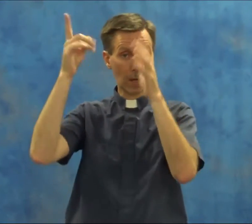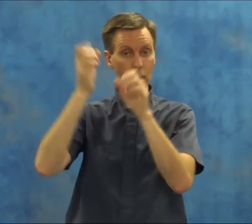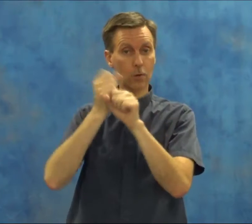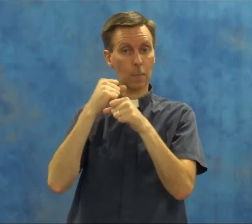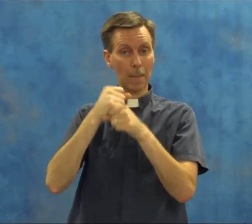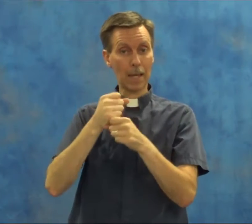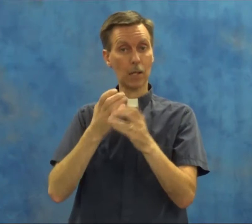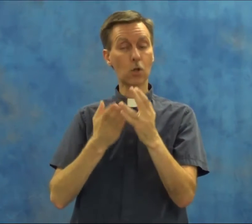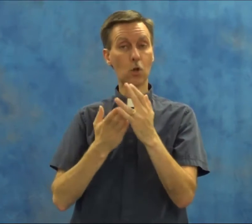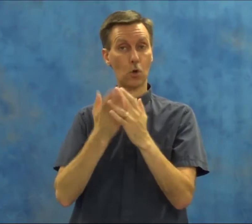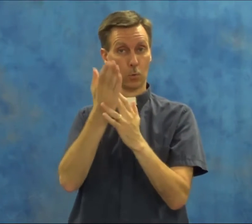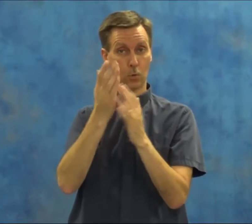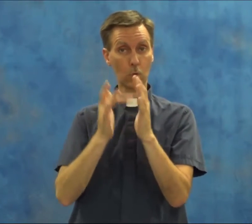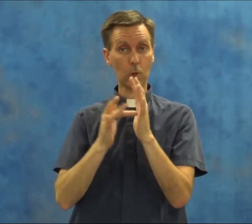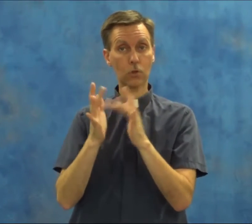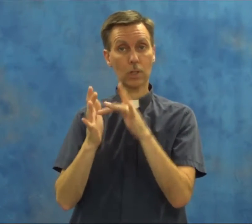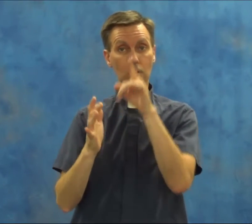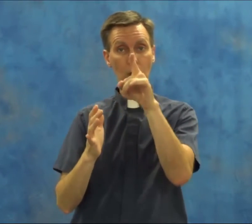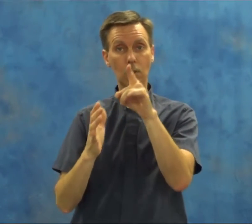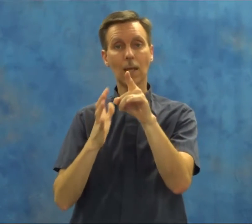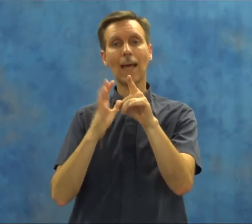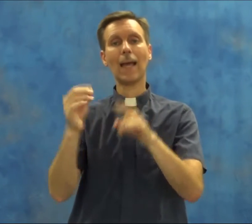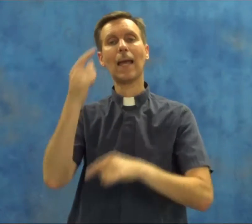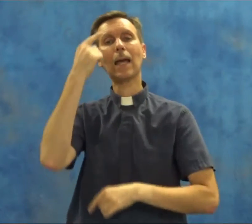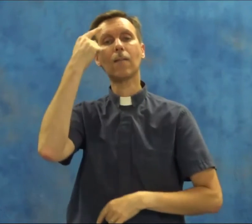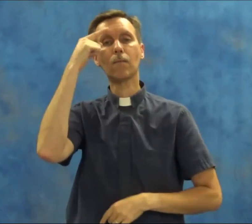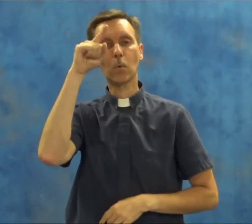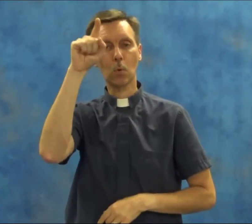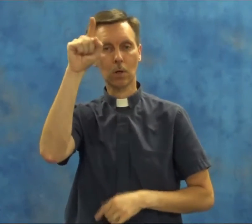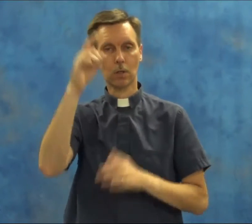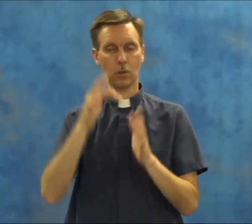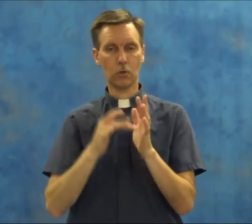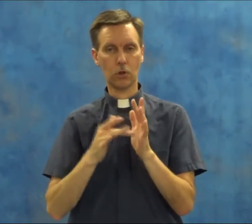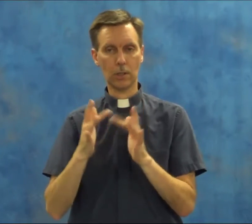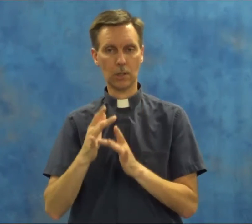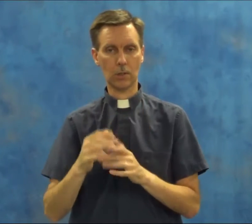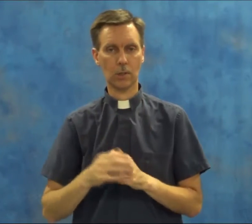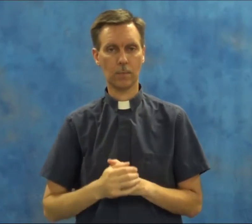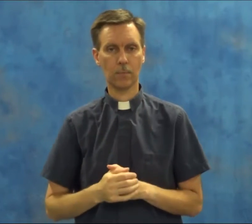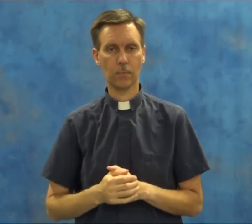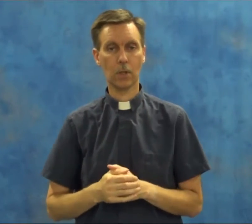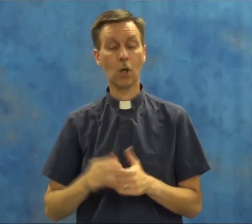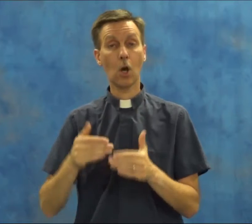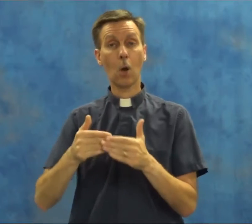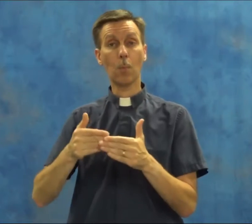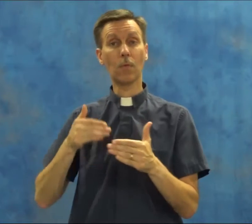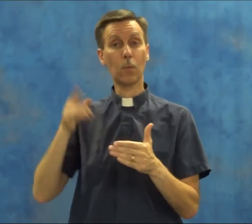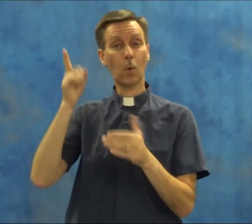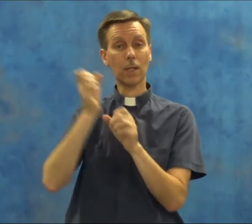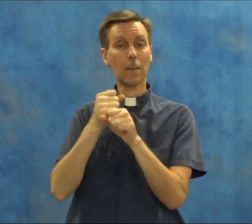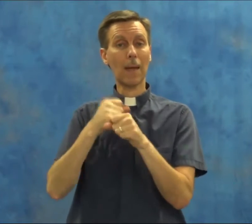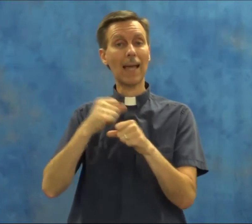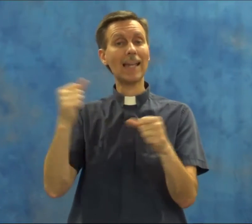Father made through Jesus and for Jesus. Before he made